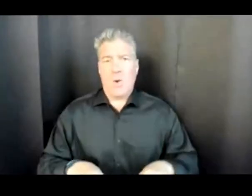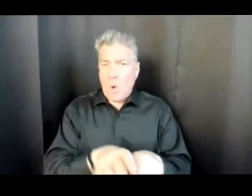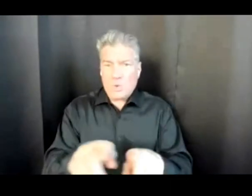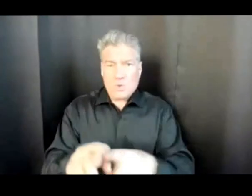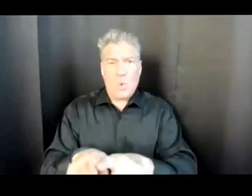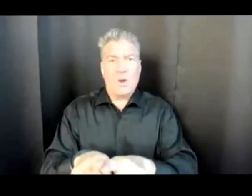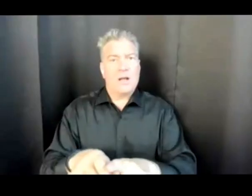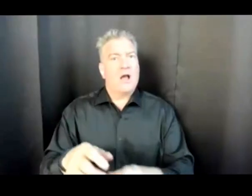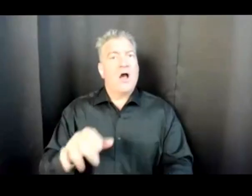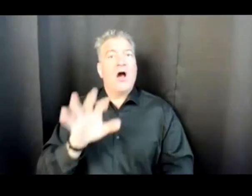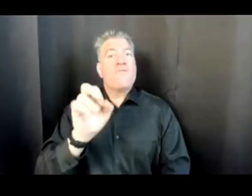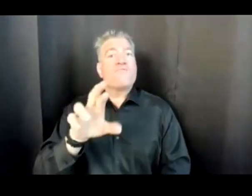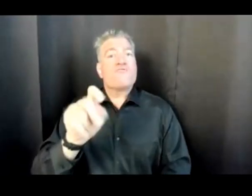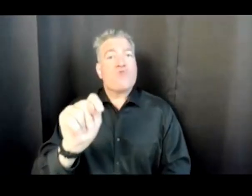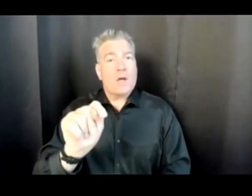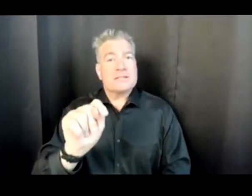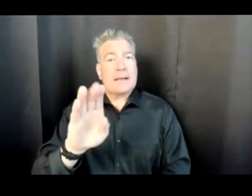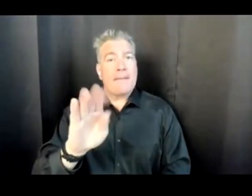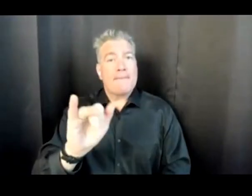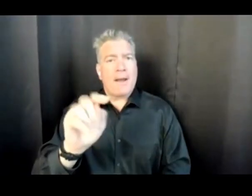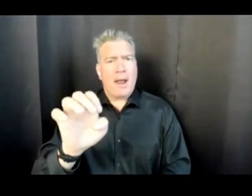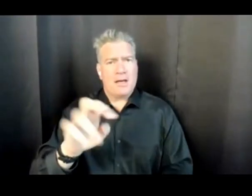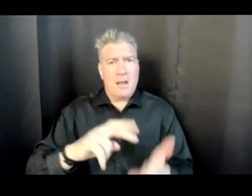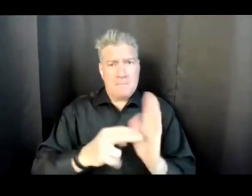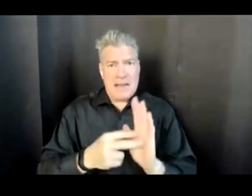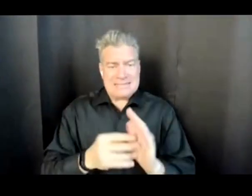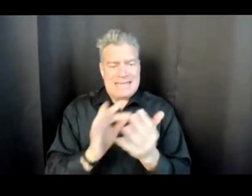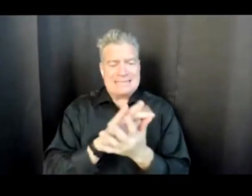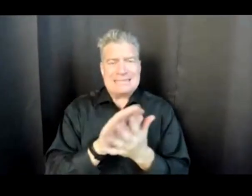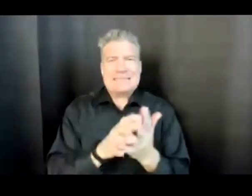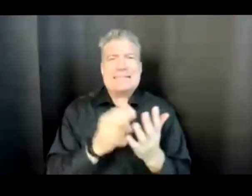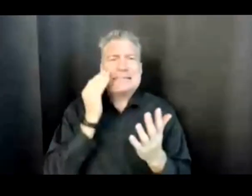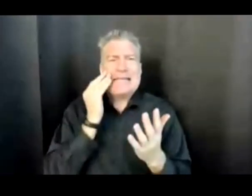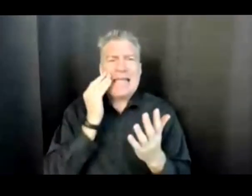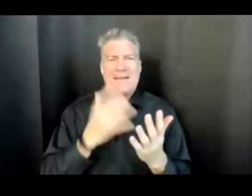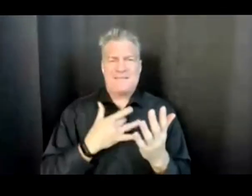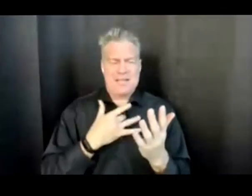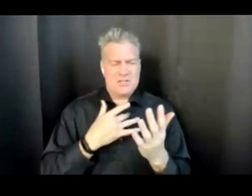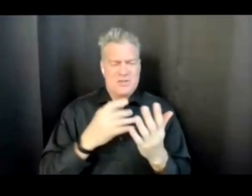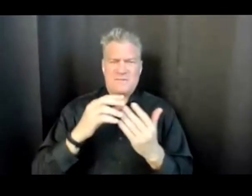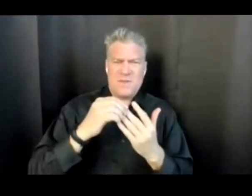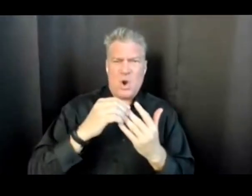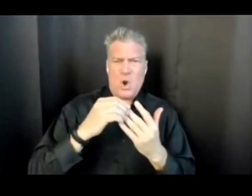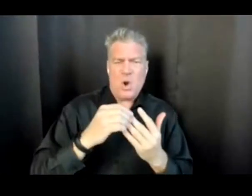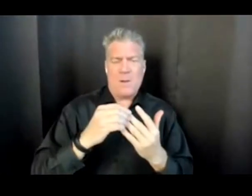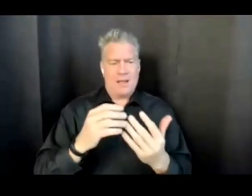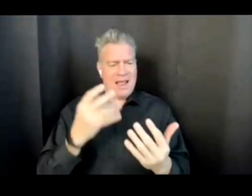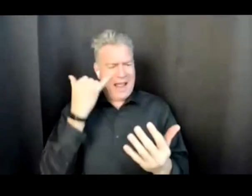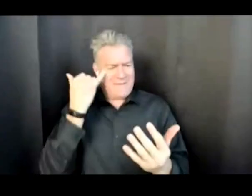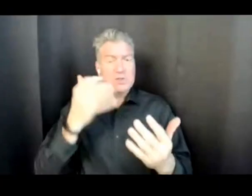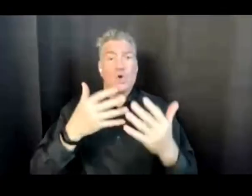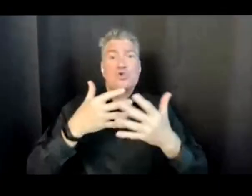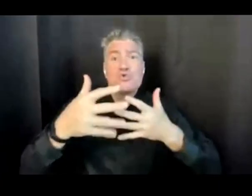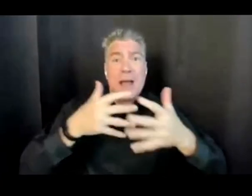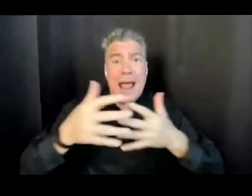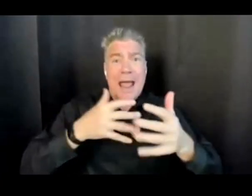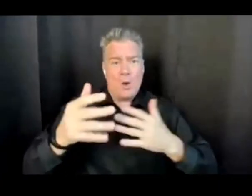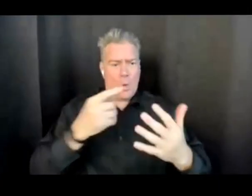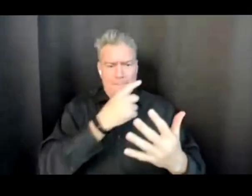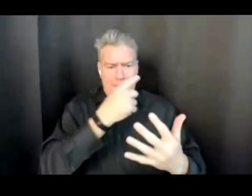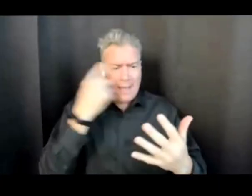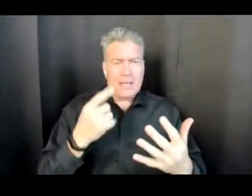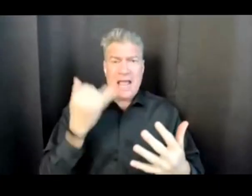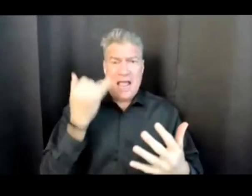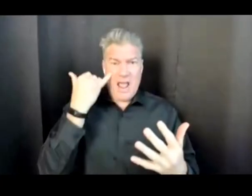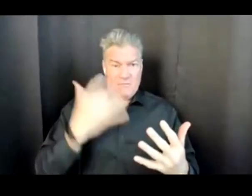skin, numbness, and skin that feels unusually firm or waxy. If symptoms are detected, get medical help